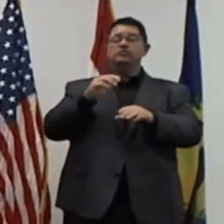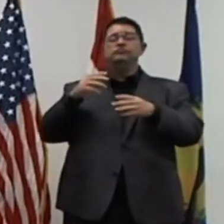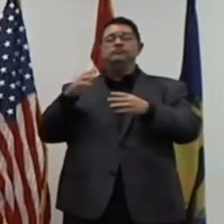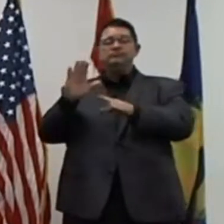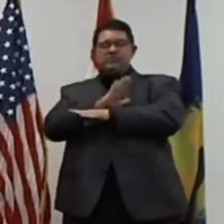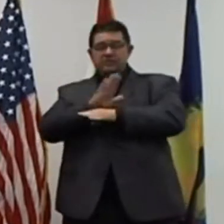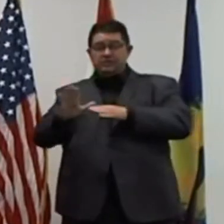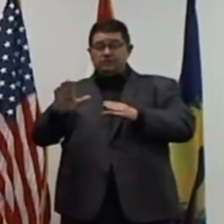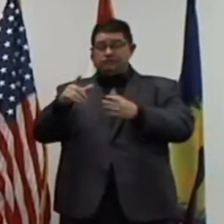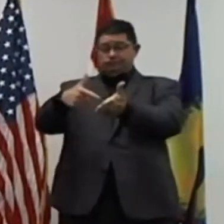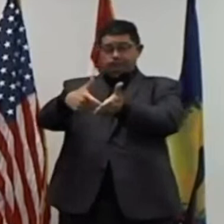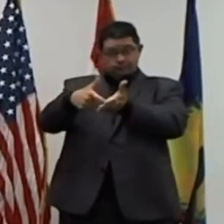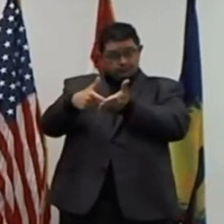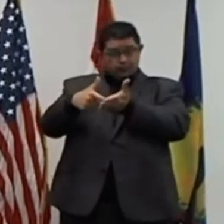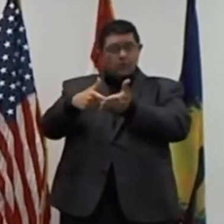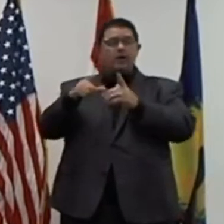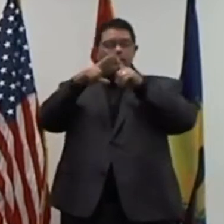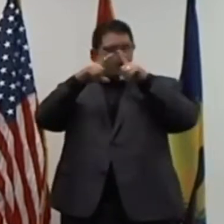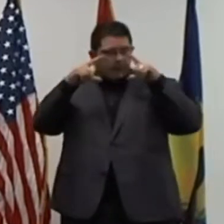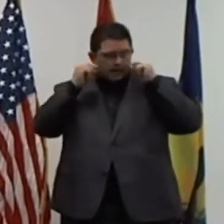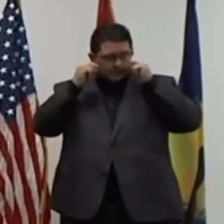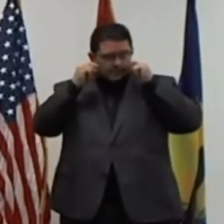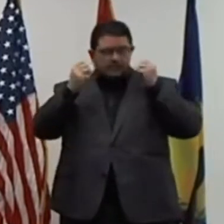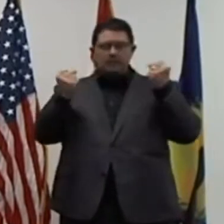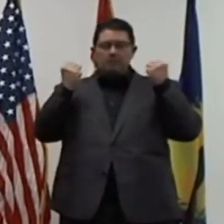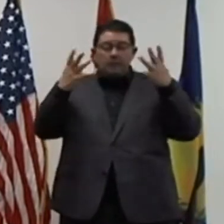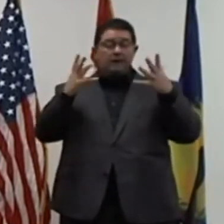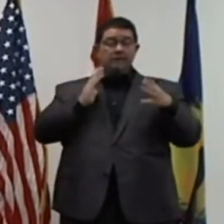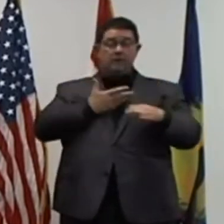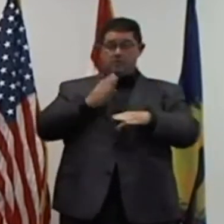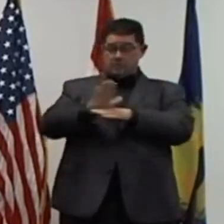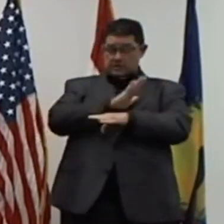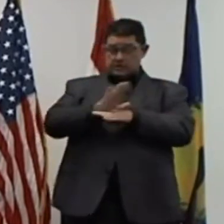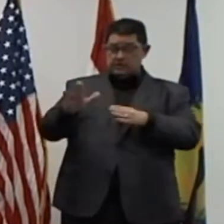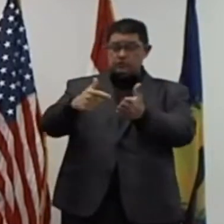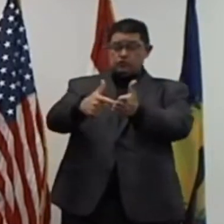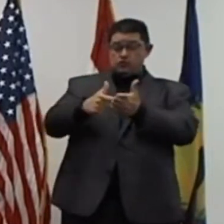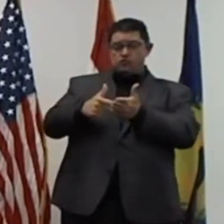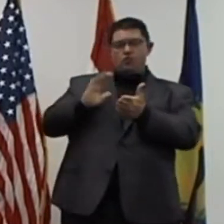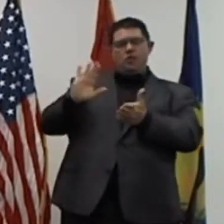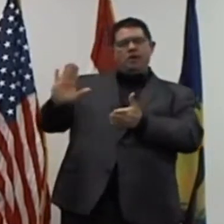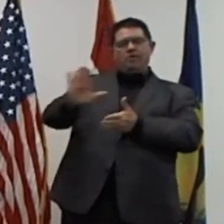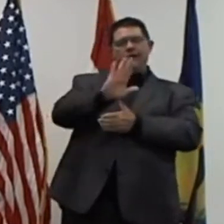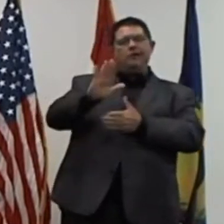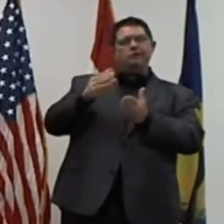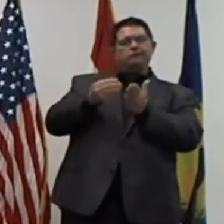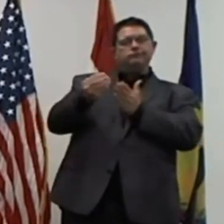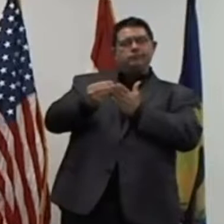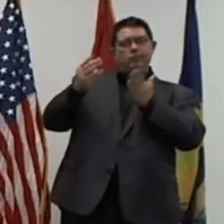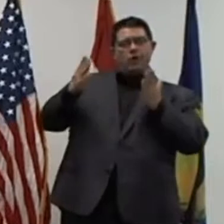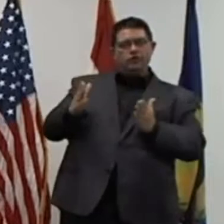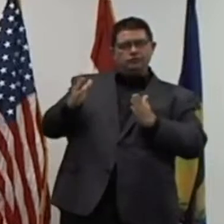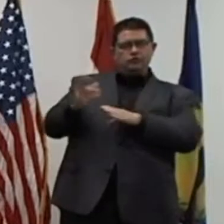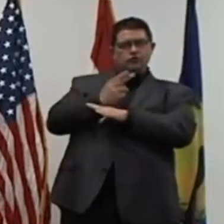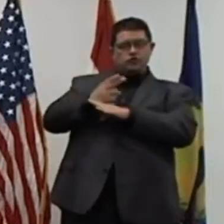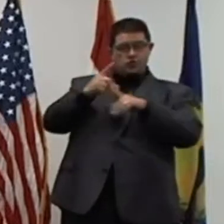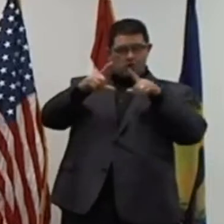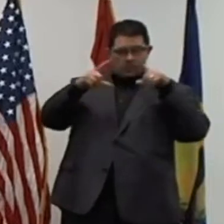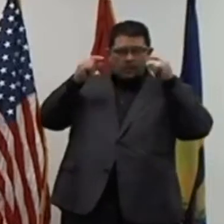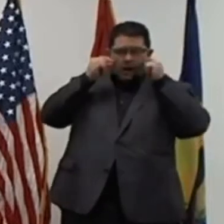masks. Many of our businesses are requiring their patrons to wear masks as well by public health